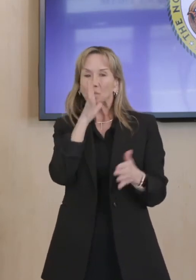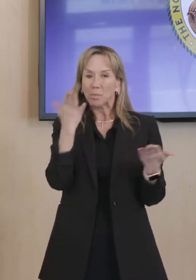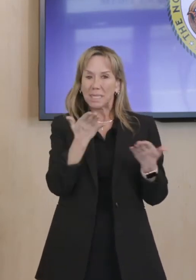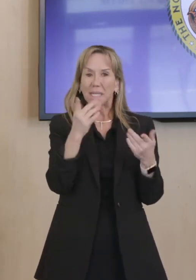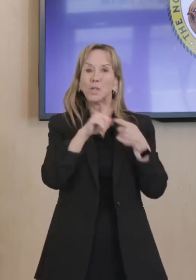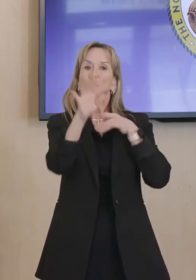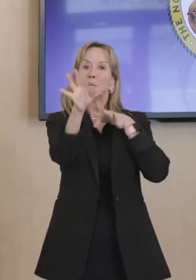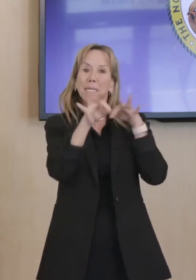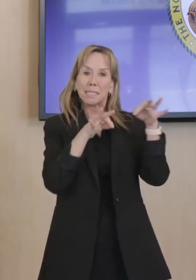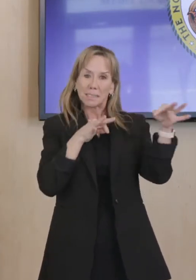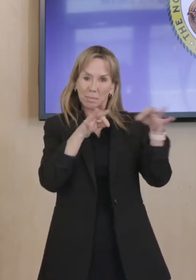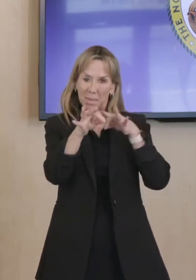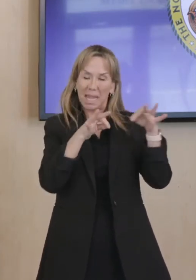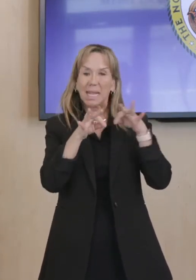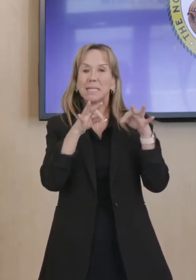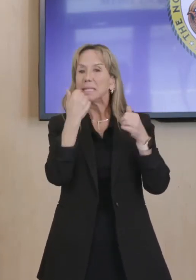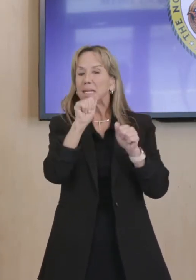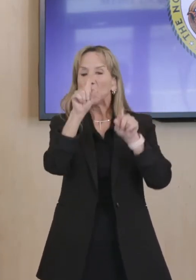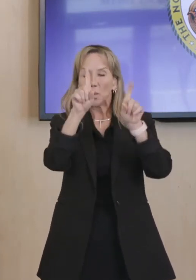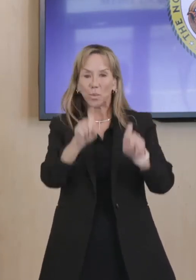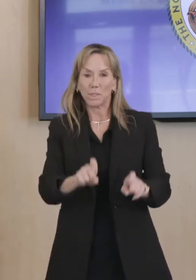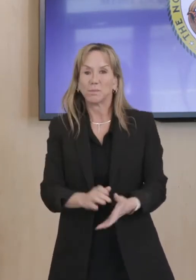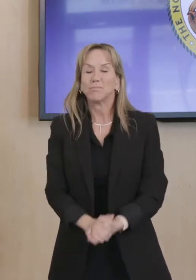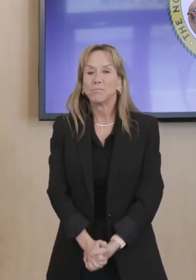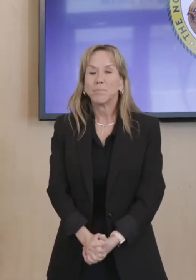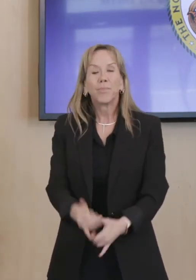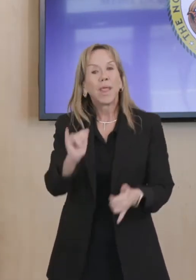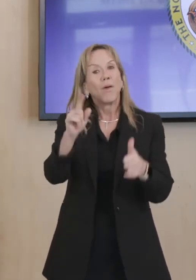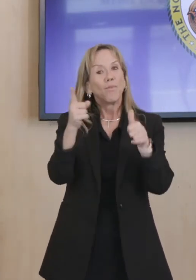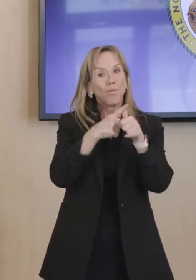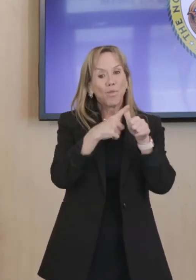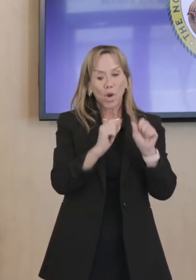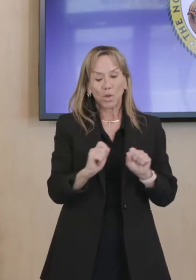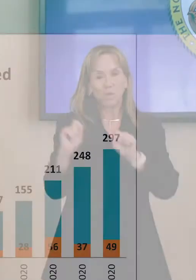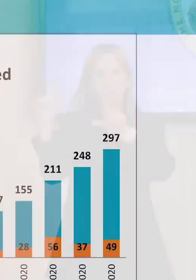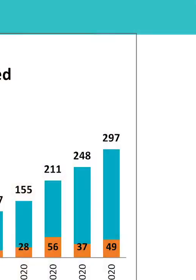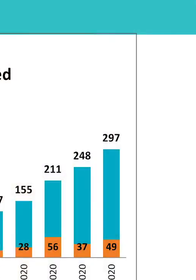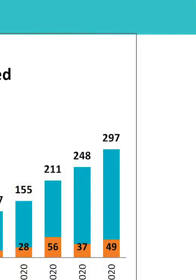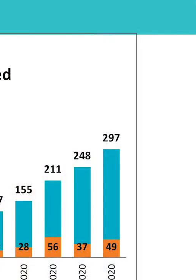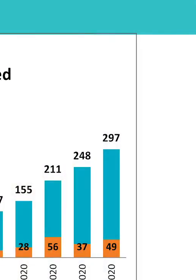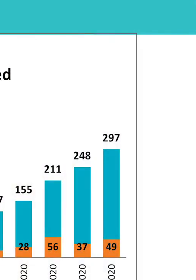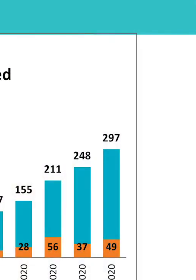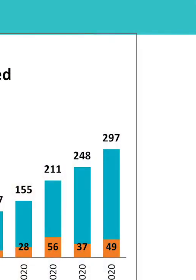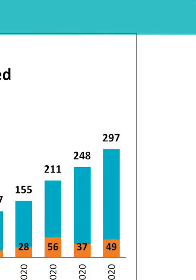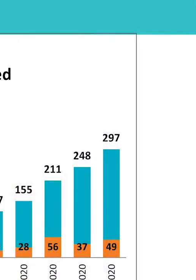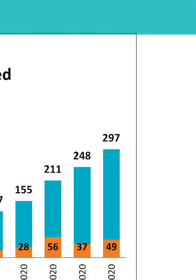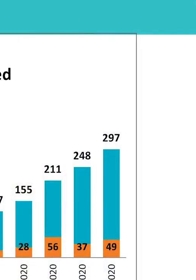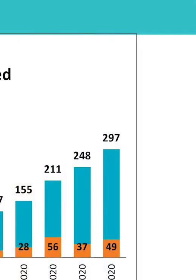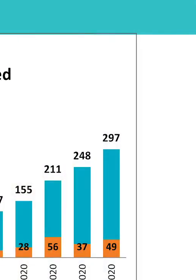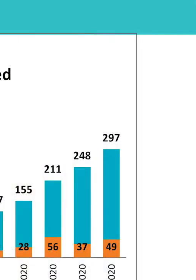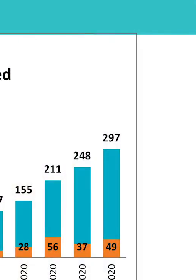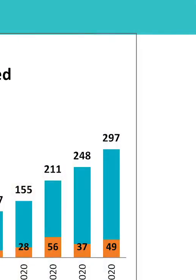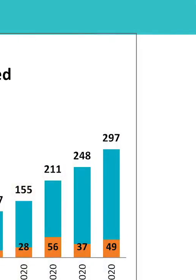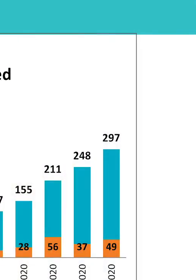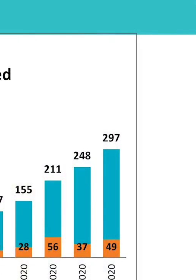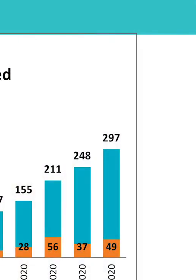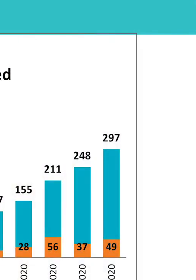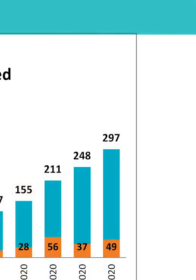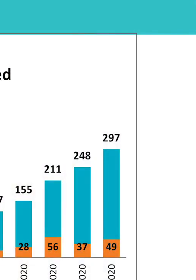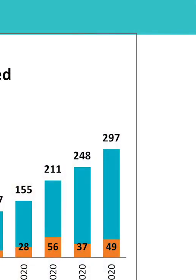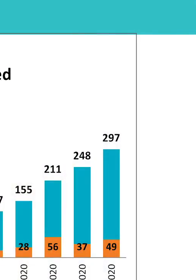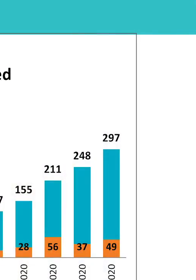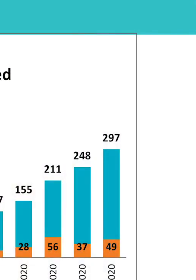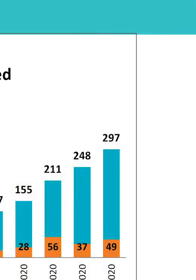as well as answering any questions. If we go to the first chart, this is simply the tracking of the cases reported in San Diego